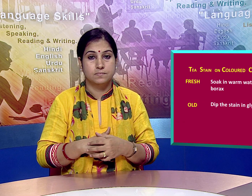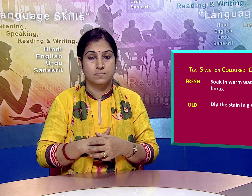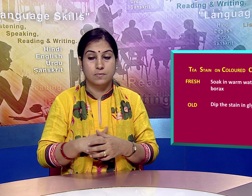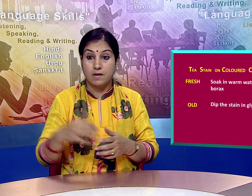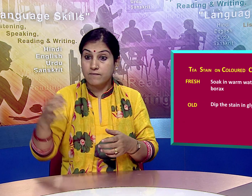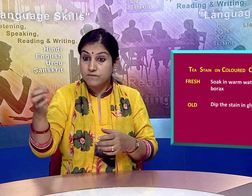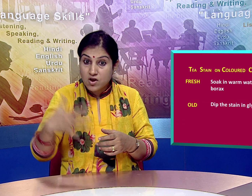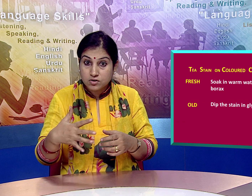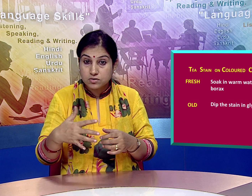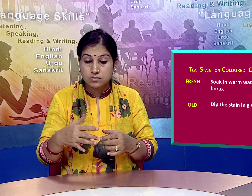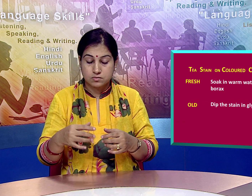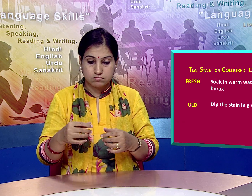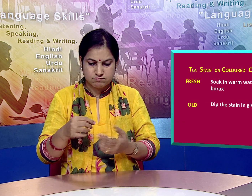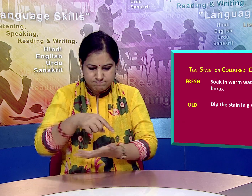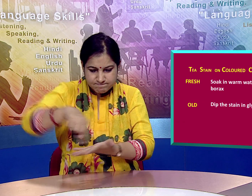for fresh stain,